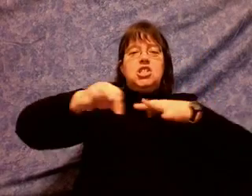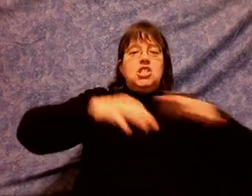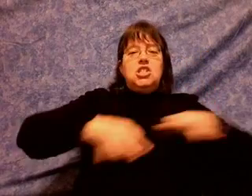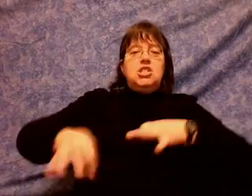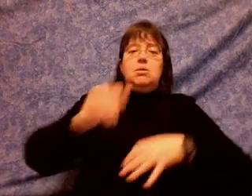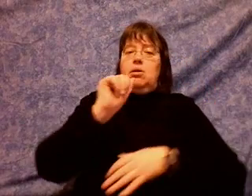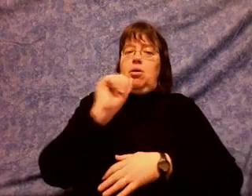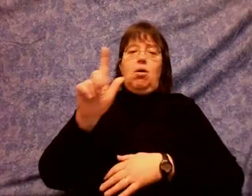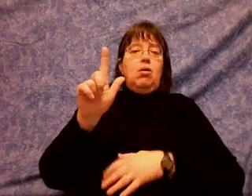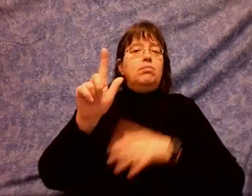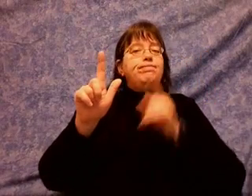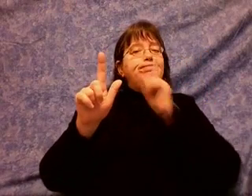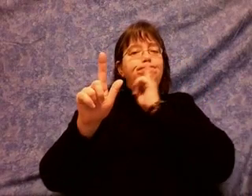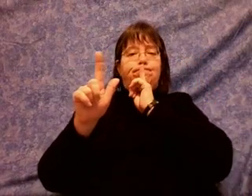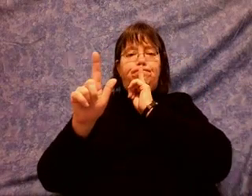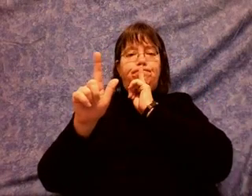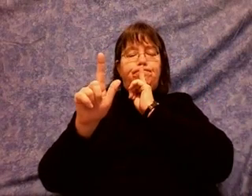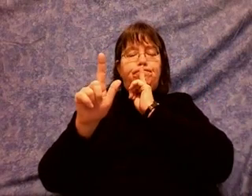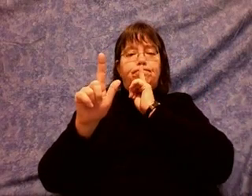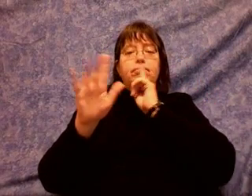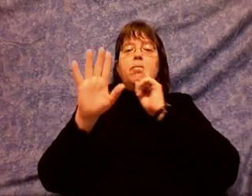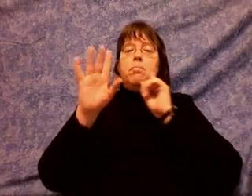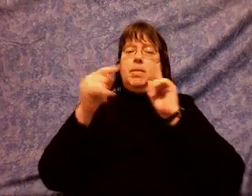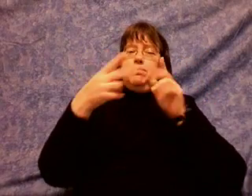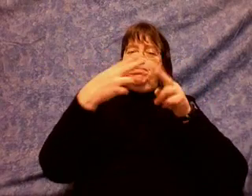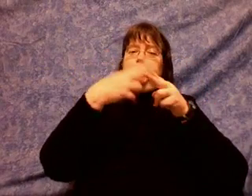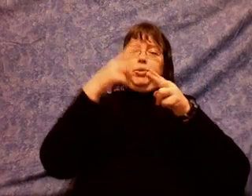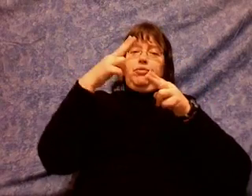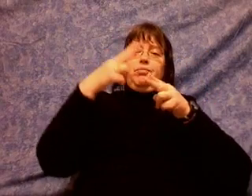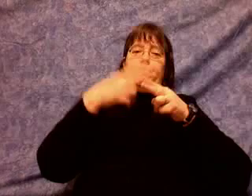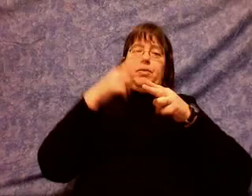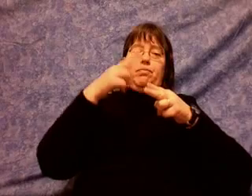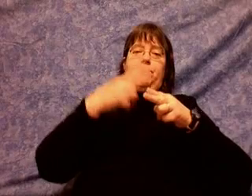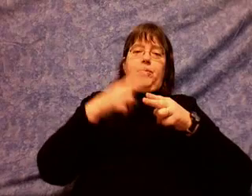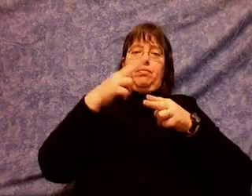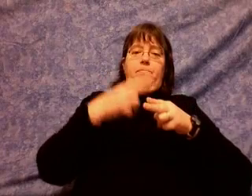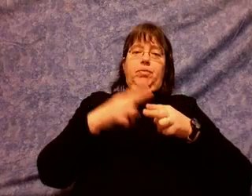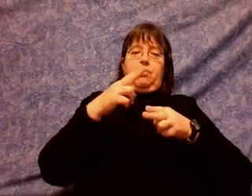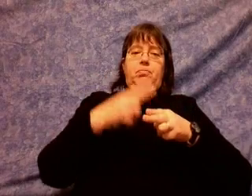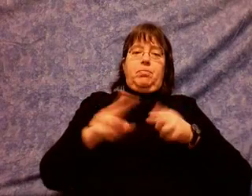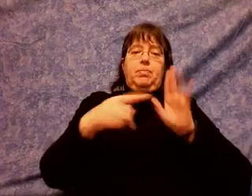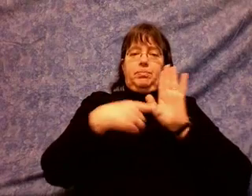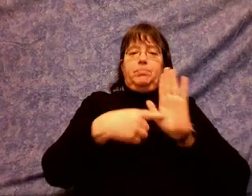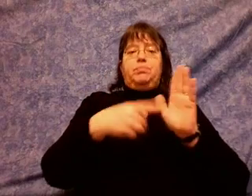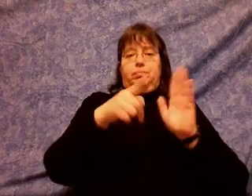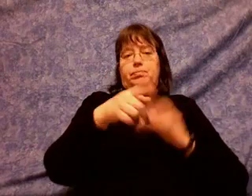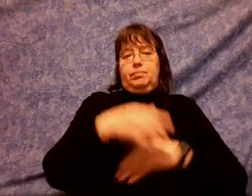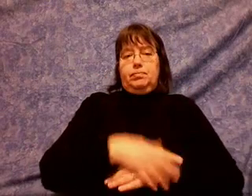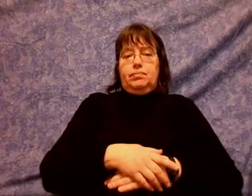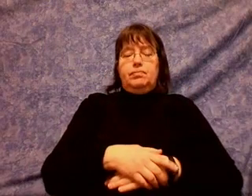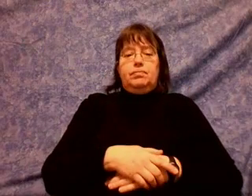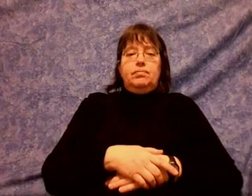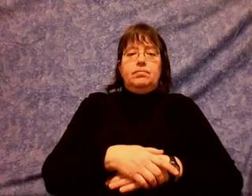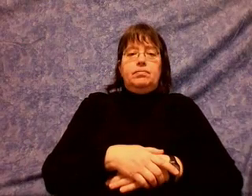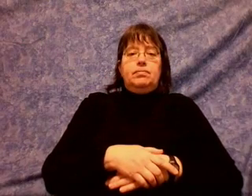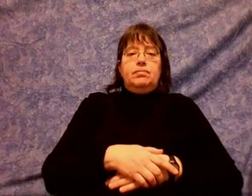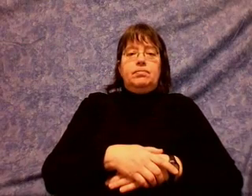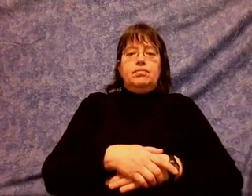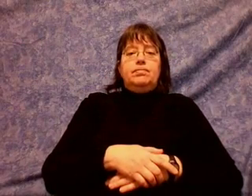facial grammar behaviors. I'm not going to go into depth about them all, but I just wanted to briefly mention them so that, and